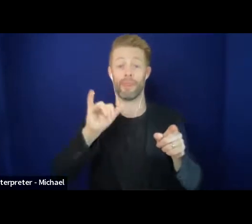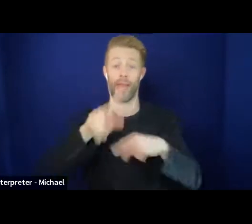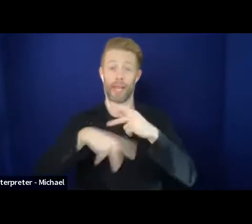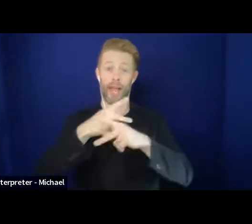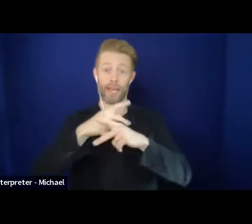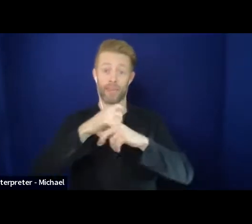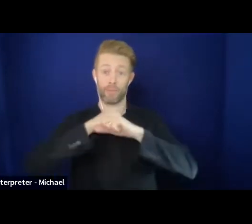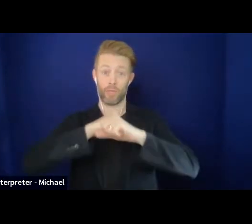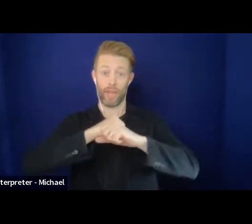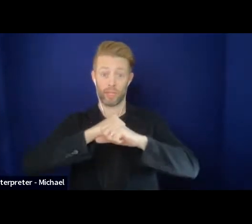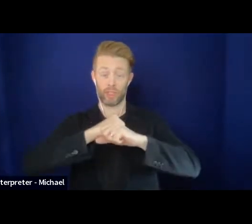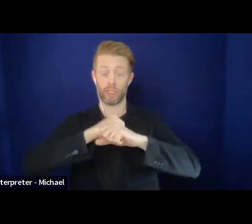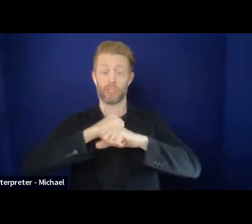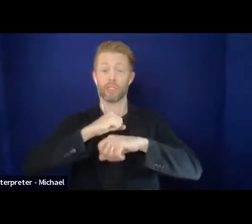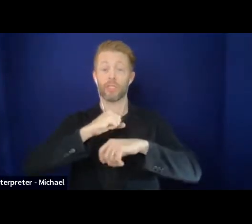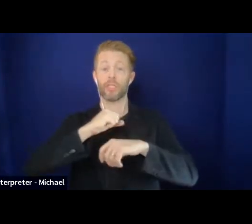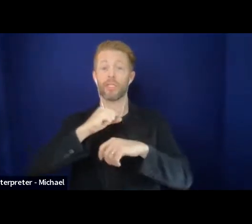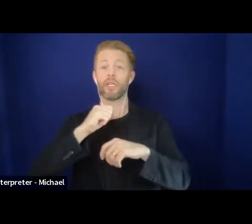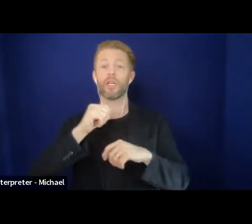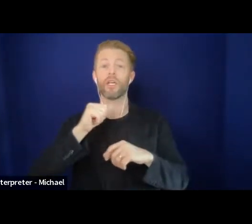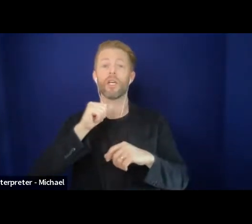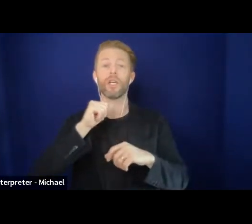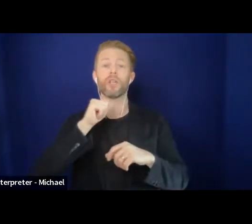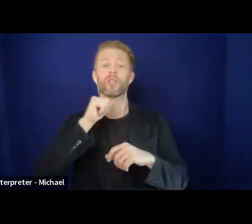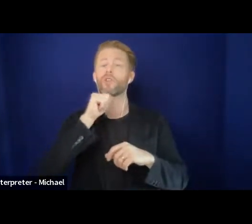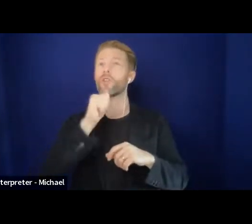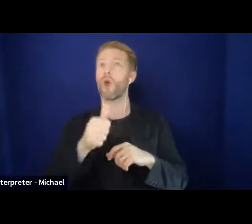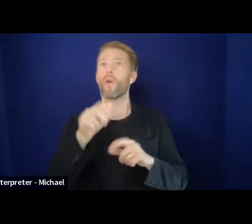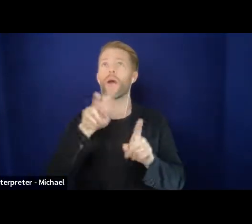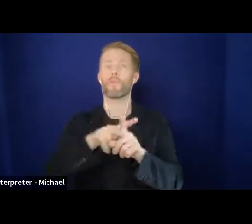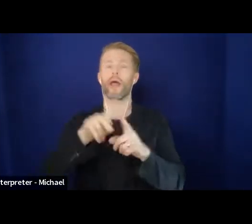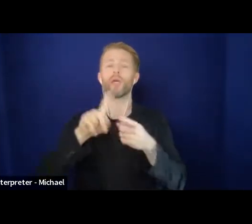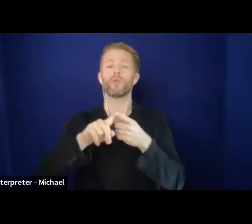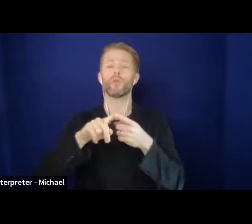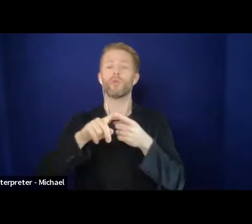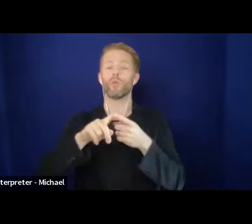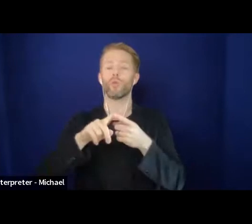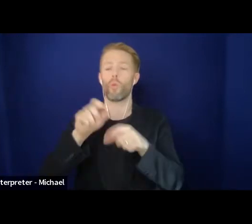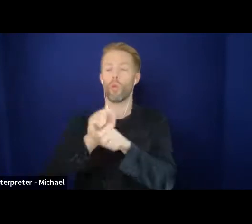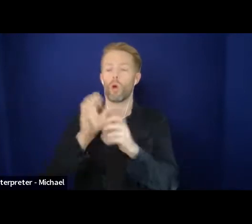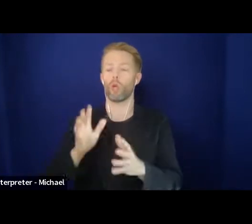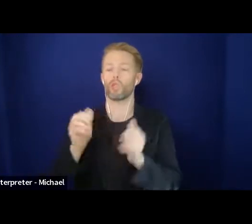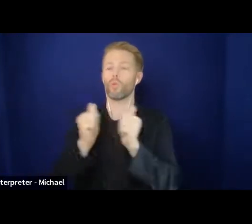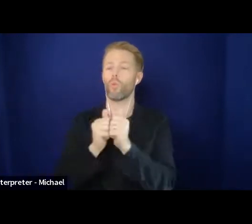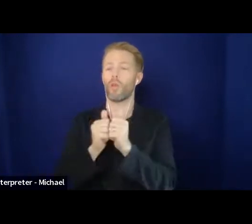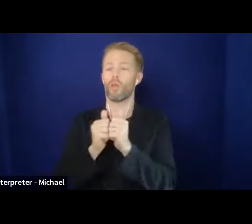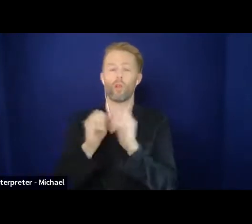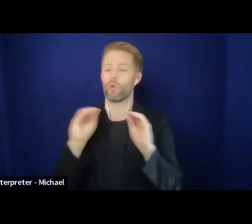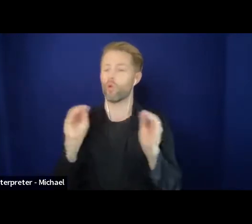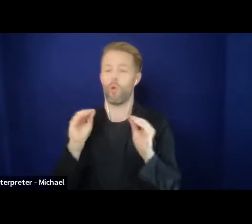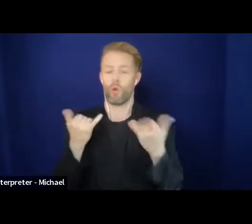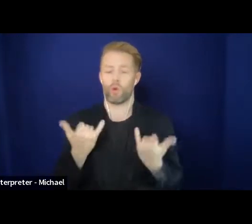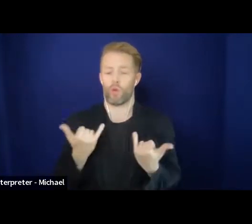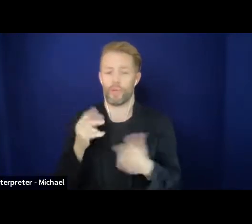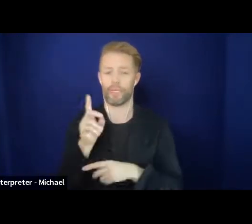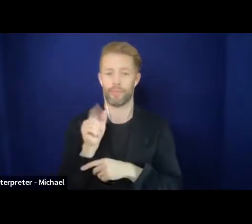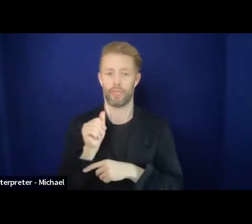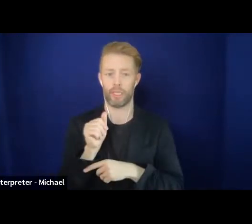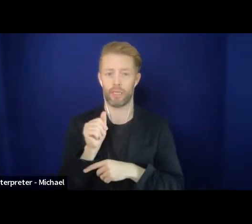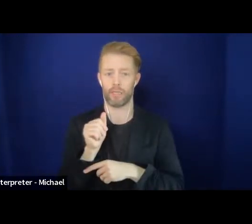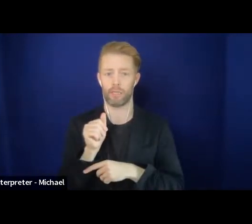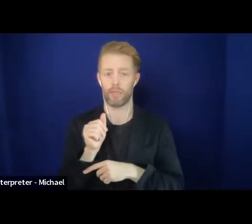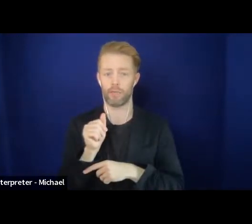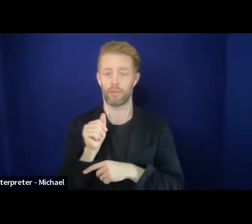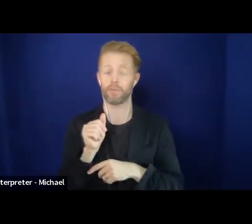not extend to workers who are not currently disabled. And one of the biggest harms of worker